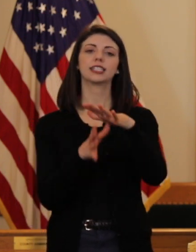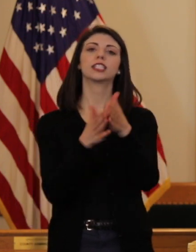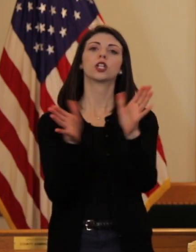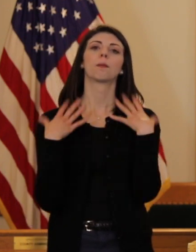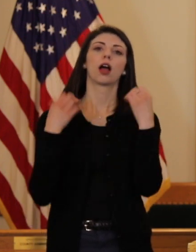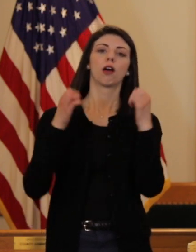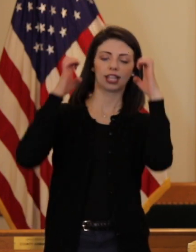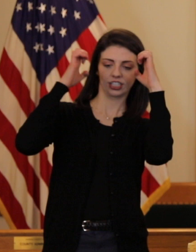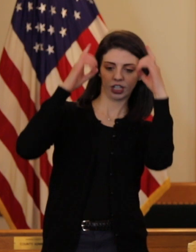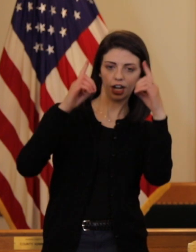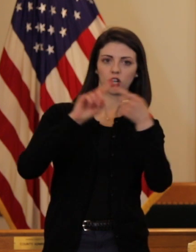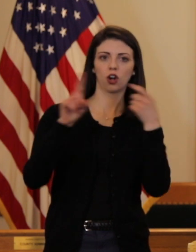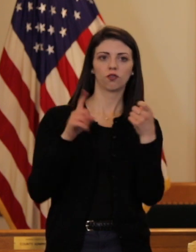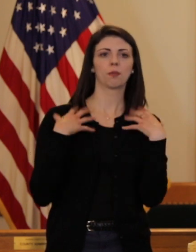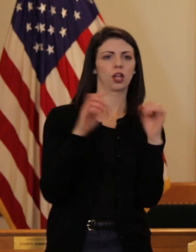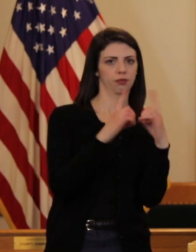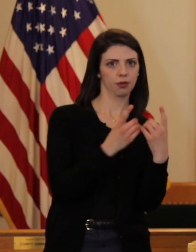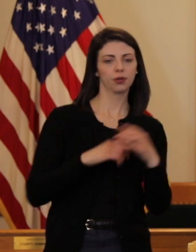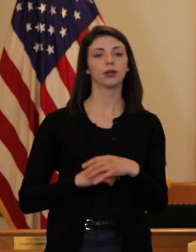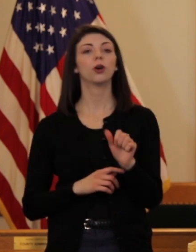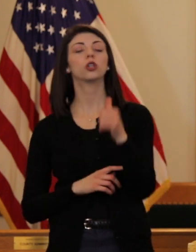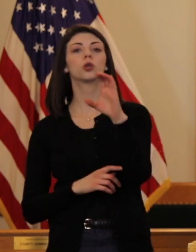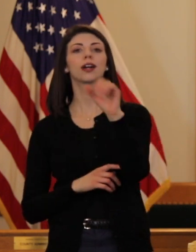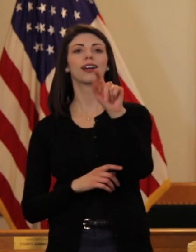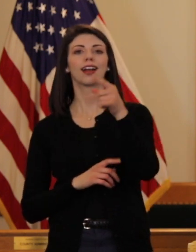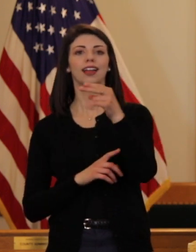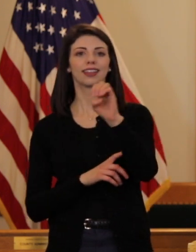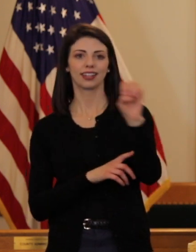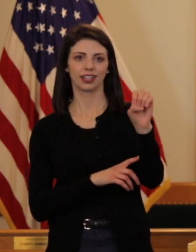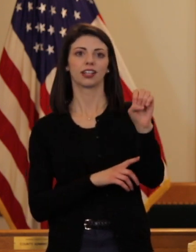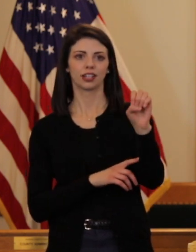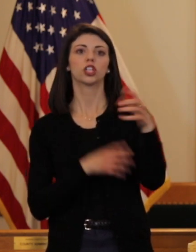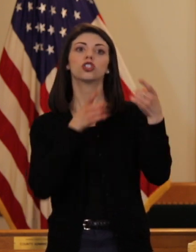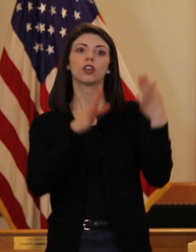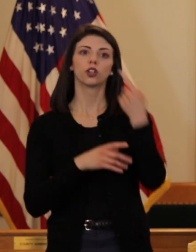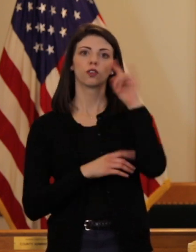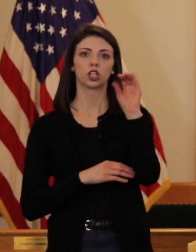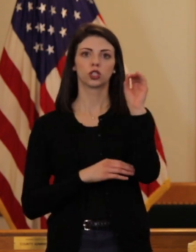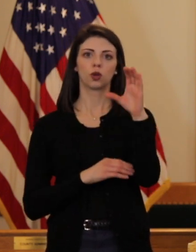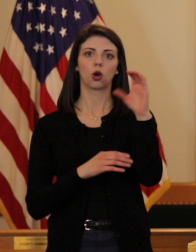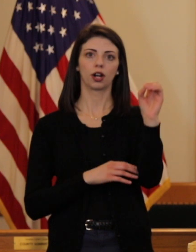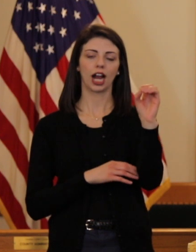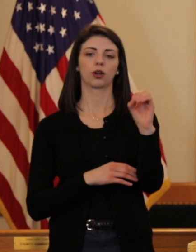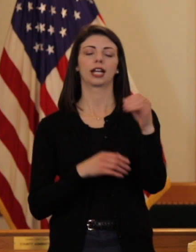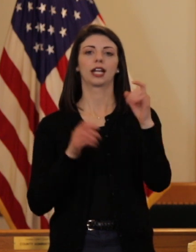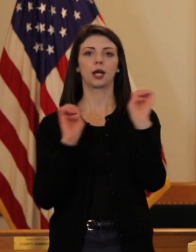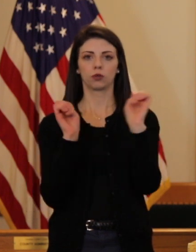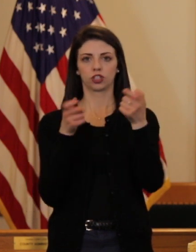Health Educator for the Oswego County Health Department, and Kathy Palmatesso, Director of Oswego County Emergency Management